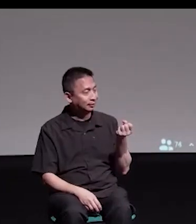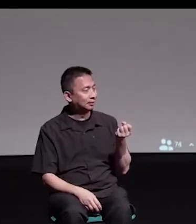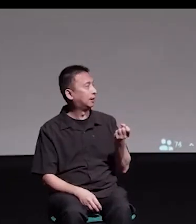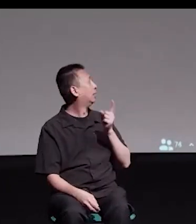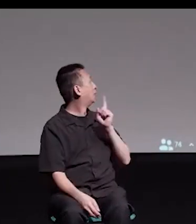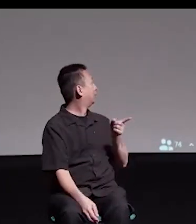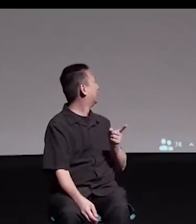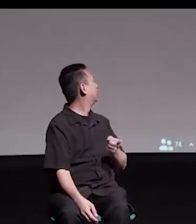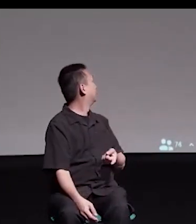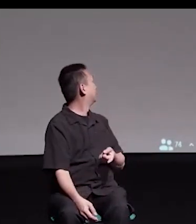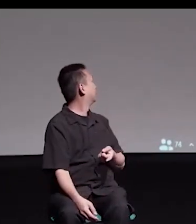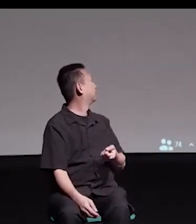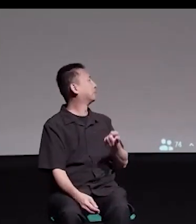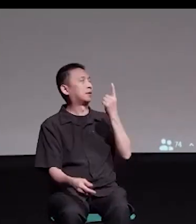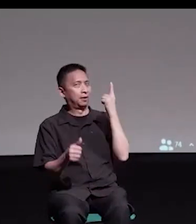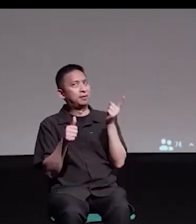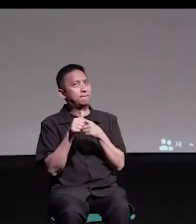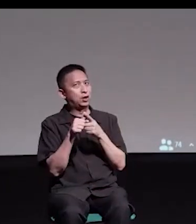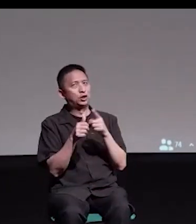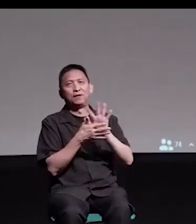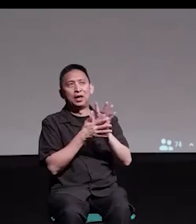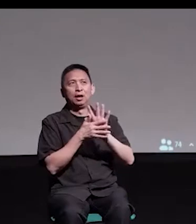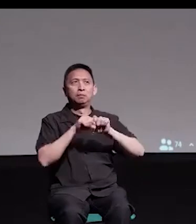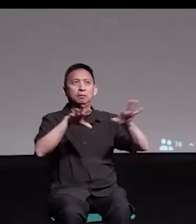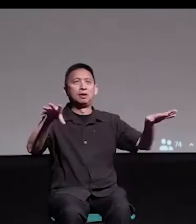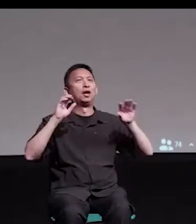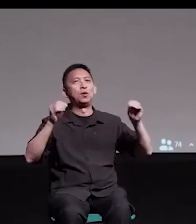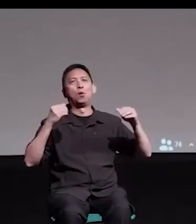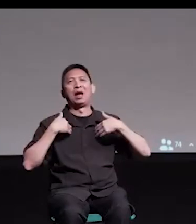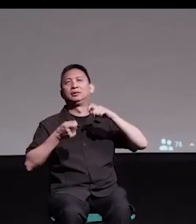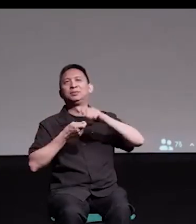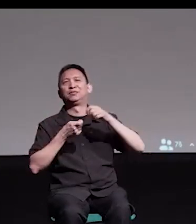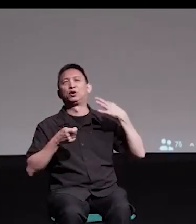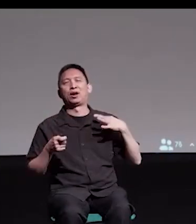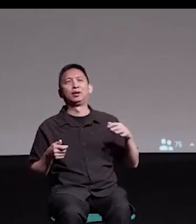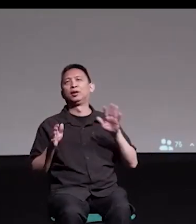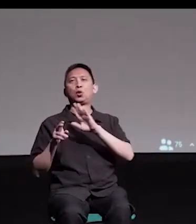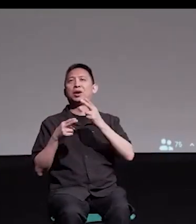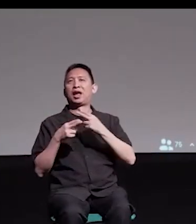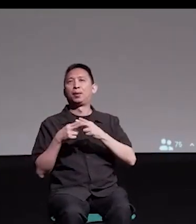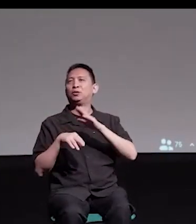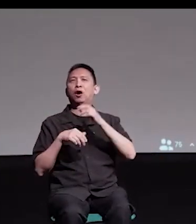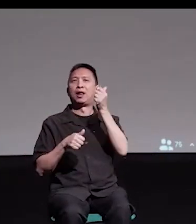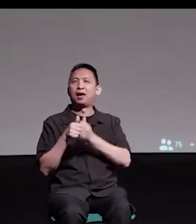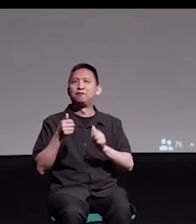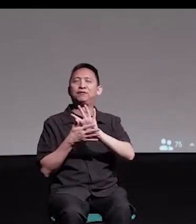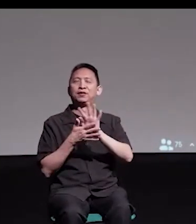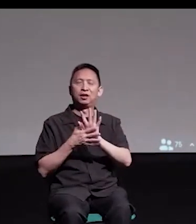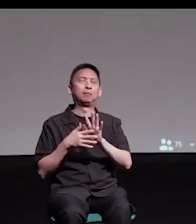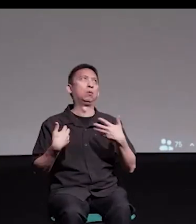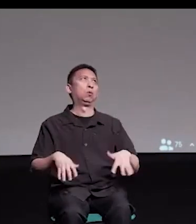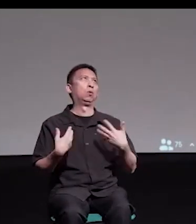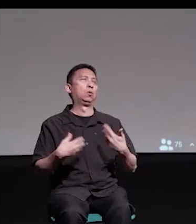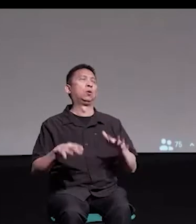every film that they made, nobody had specific titles, like everybody's name was on every film, which was